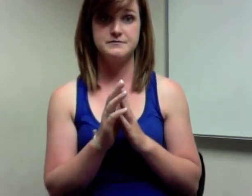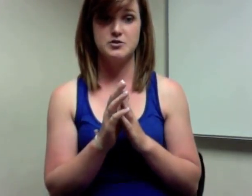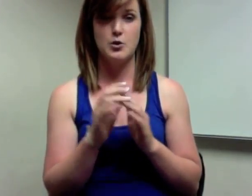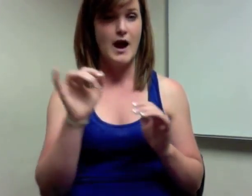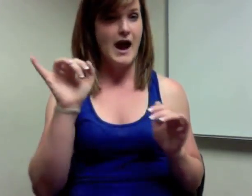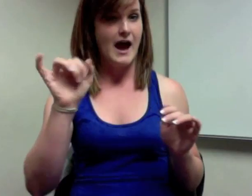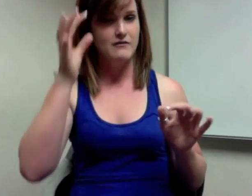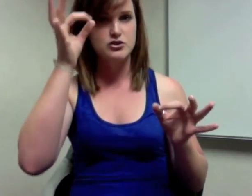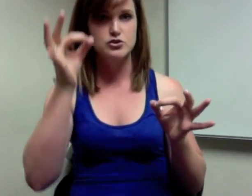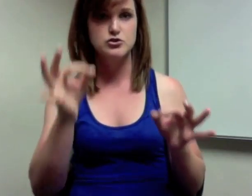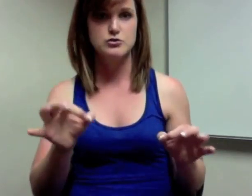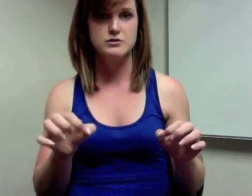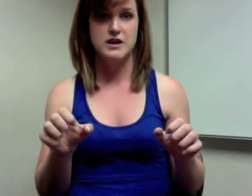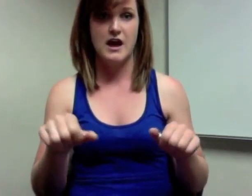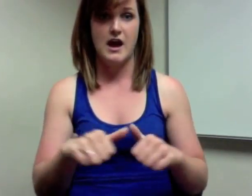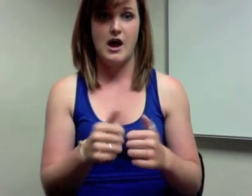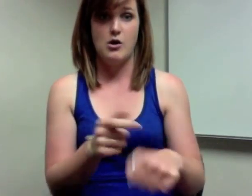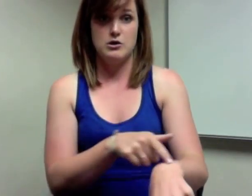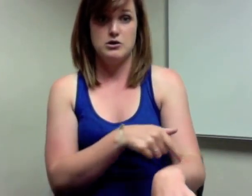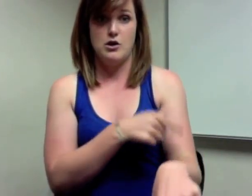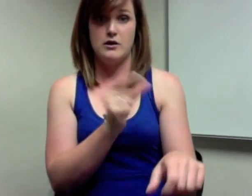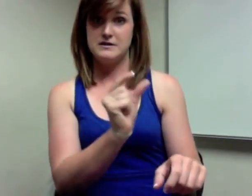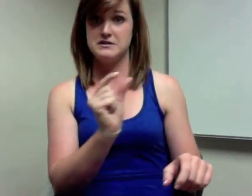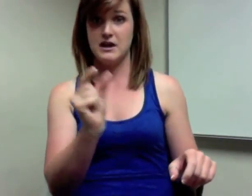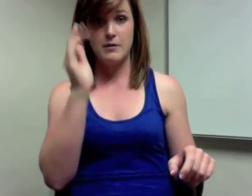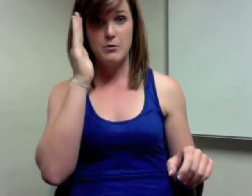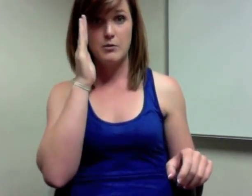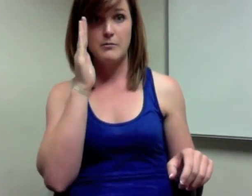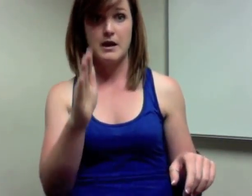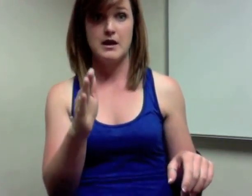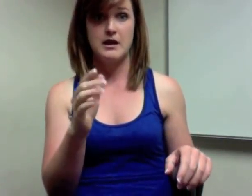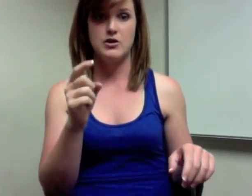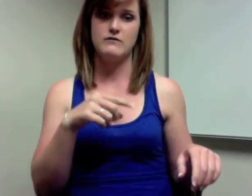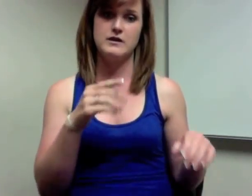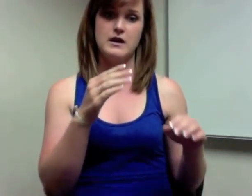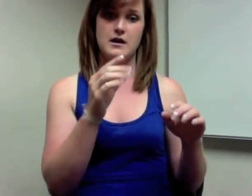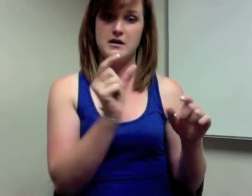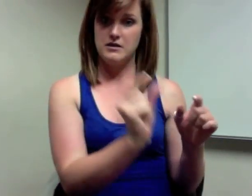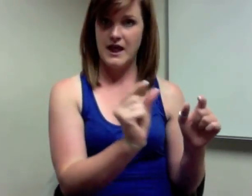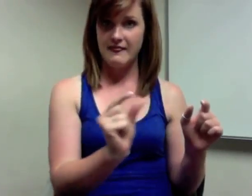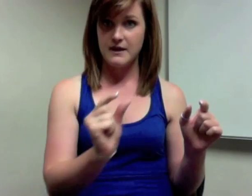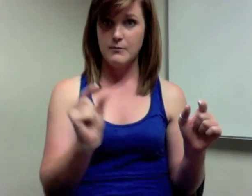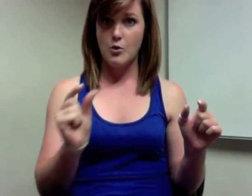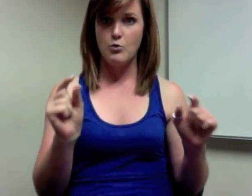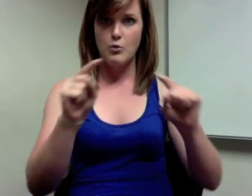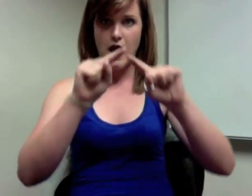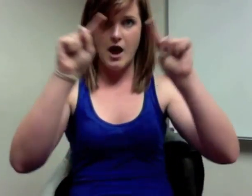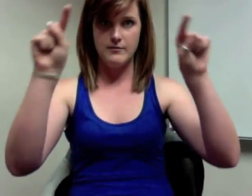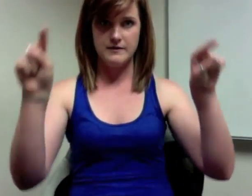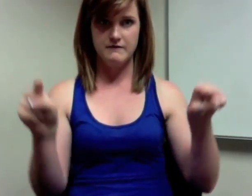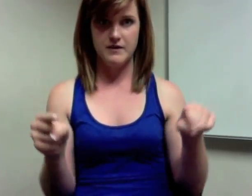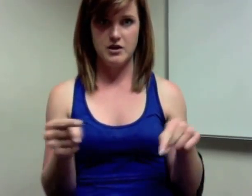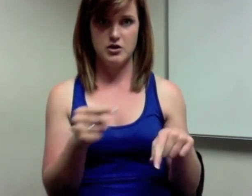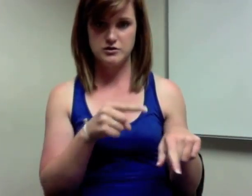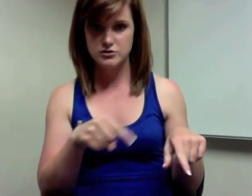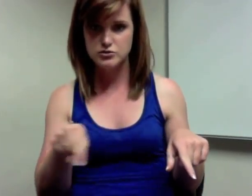and then you lay that same size segment around the figure to surround it. And when you count the number of